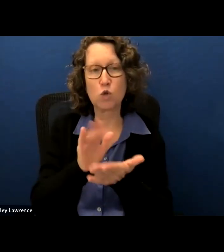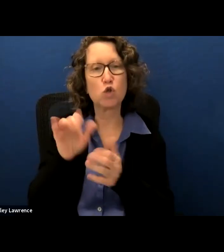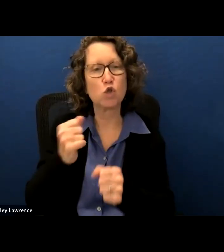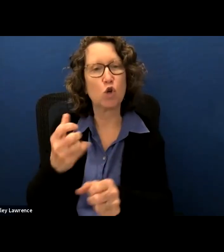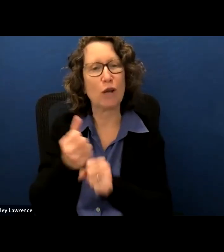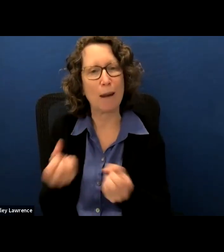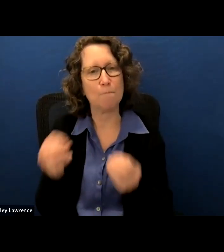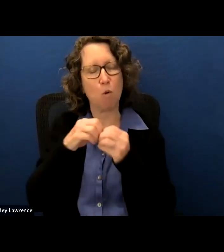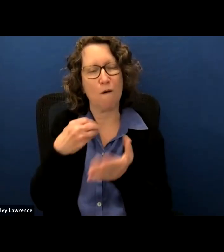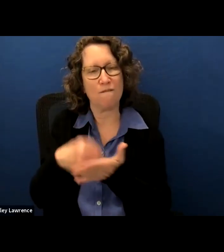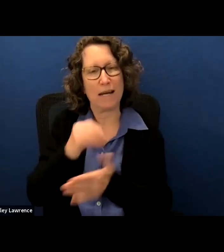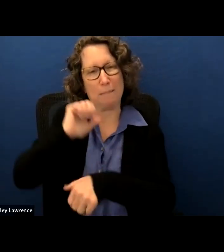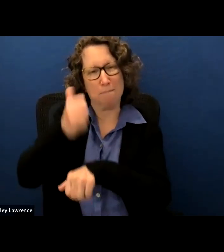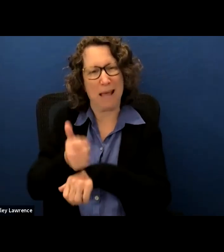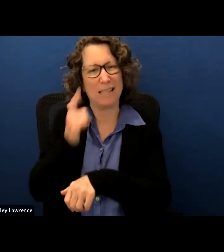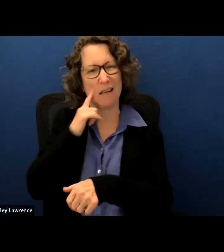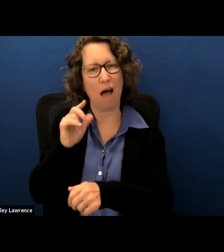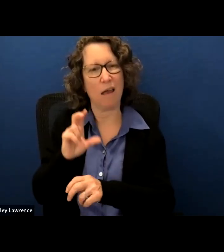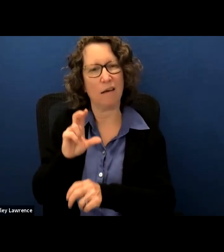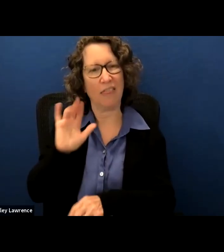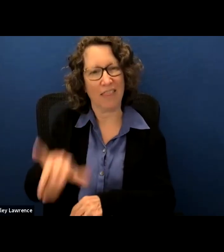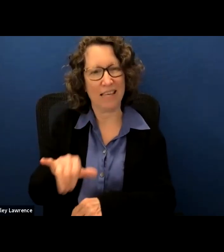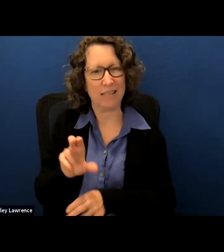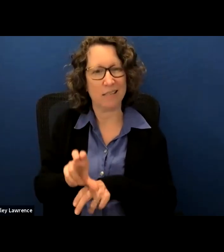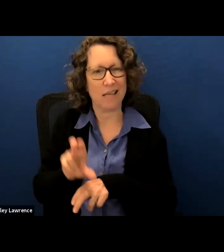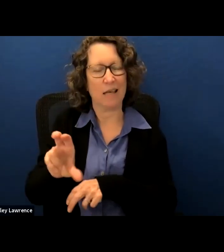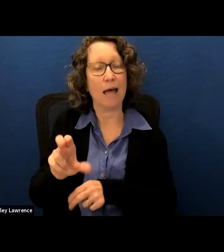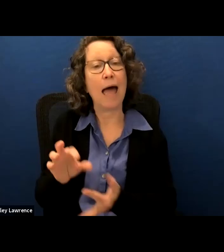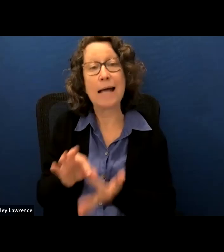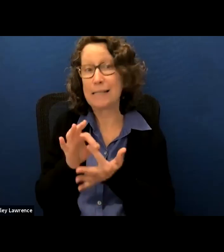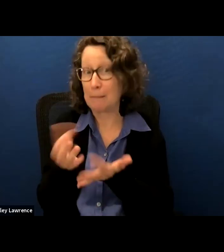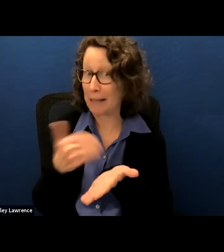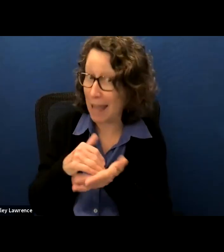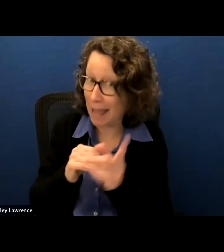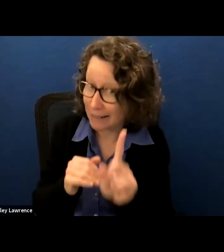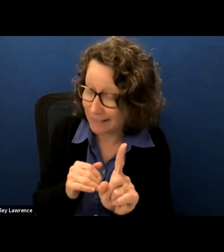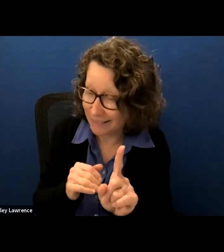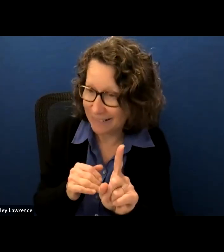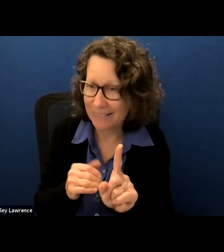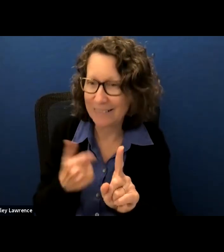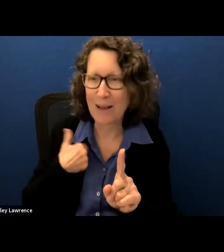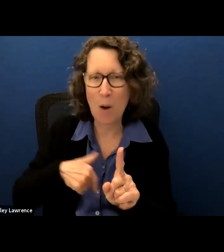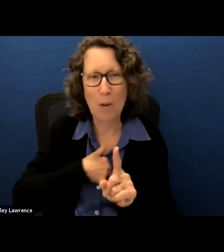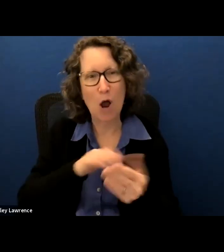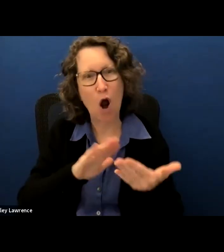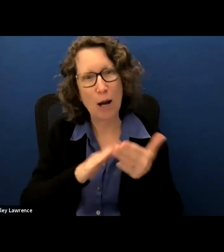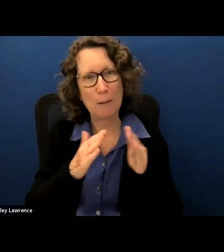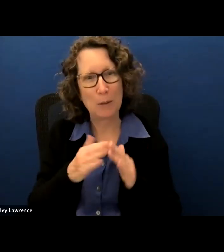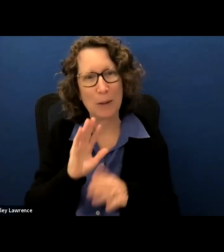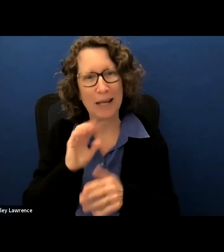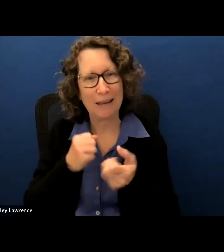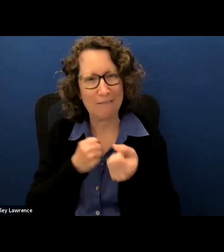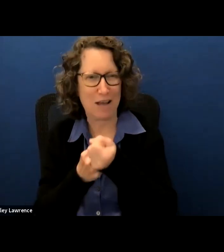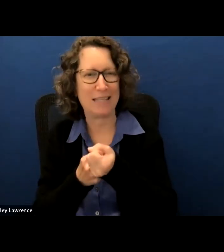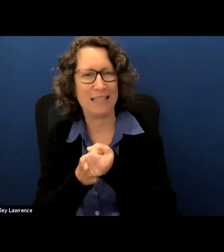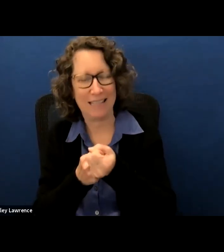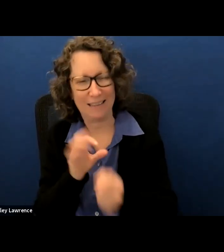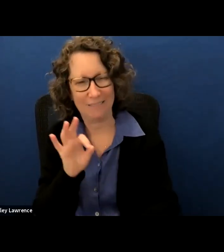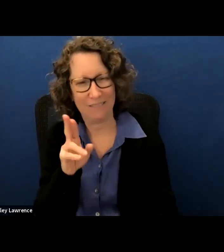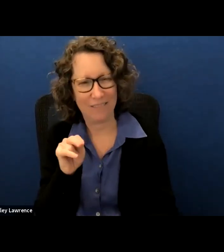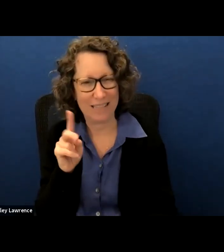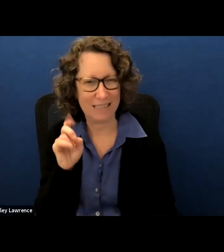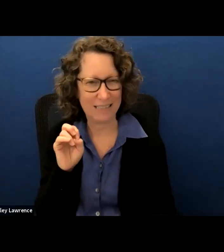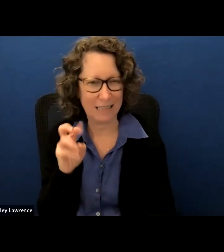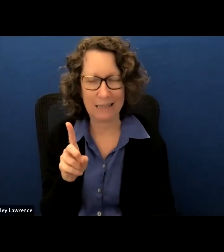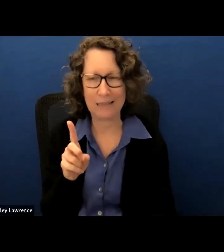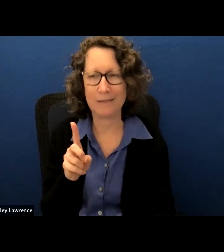more funding based on this allocation. Except again, that we're community funded, which